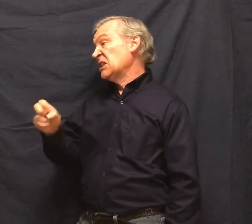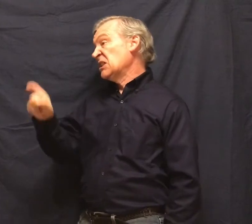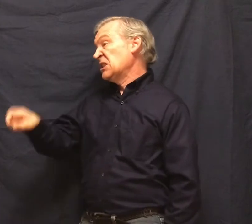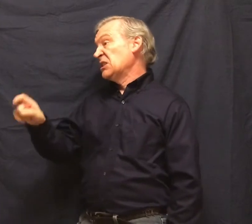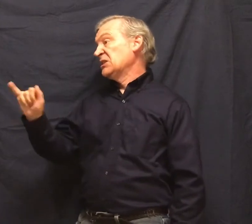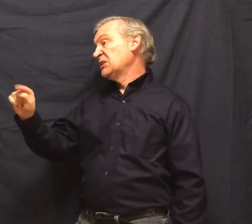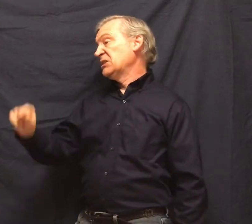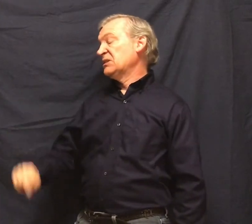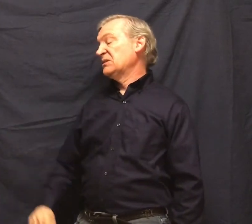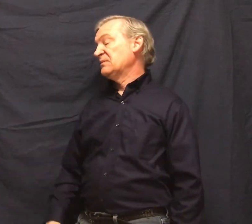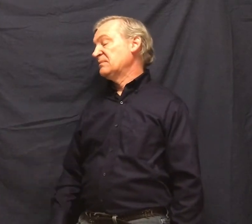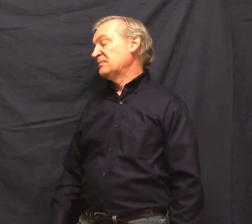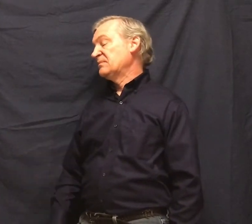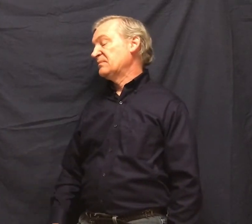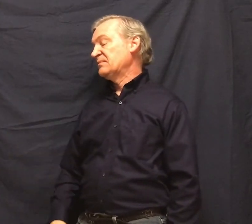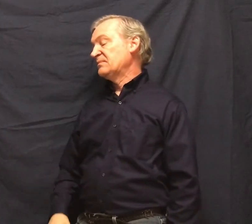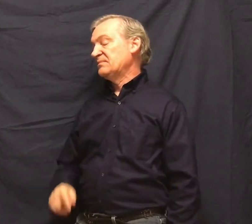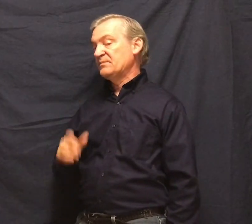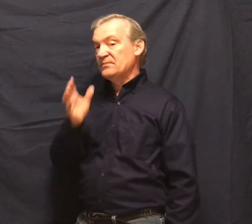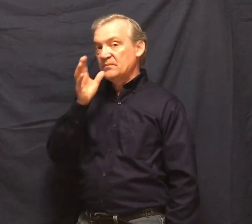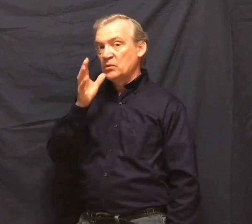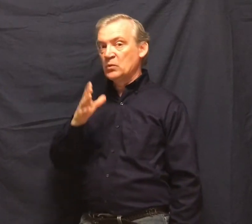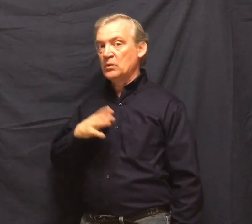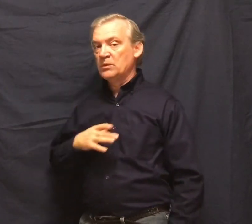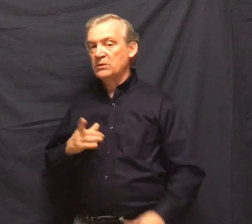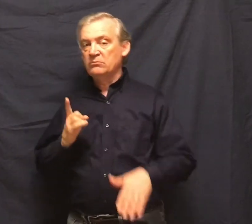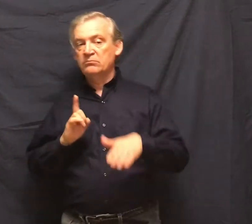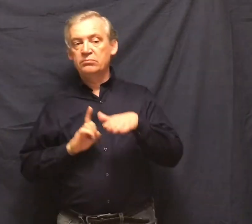She slipped out the door and disappeared into the dark barn.